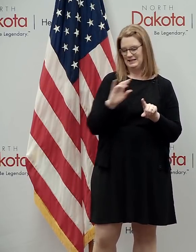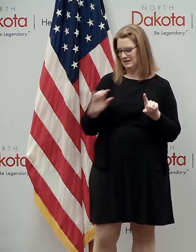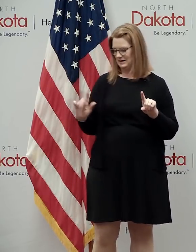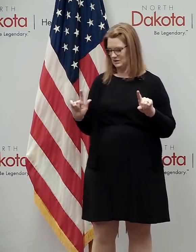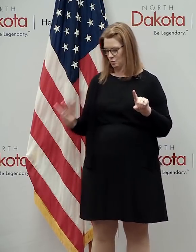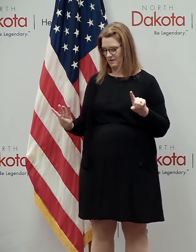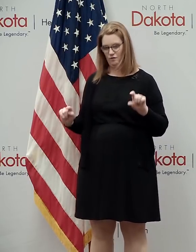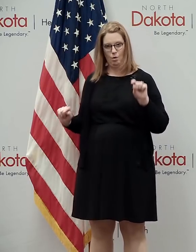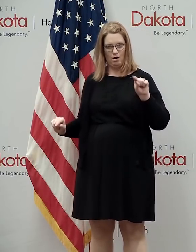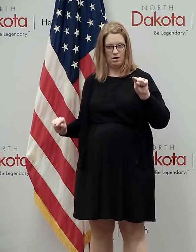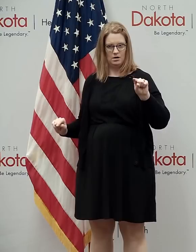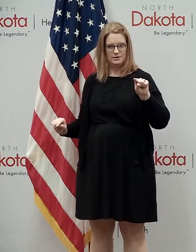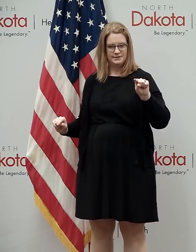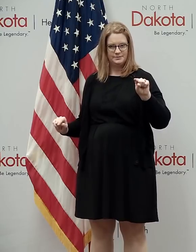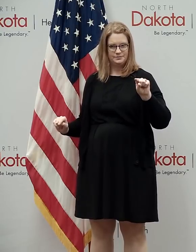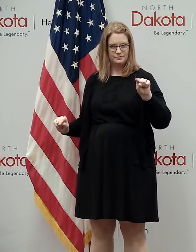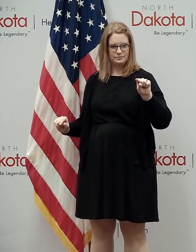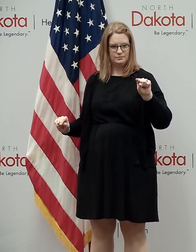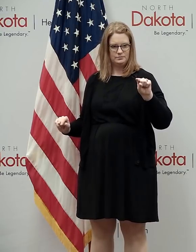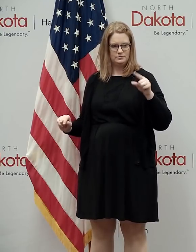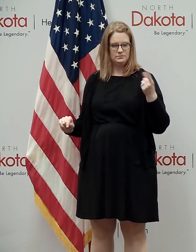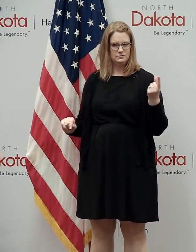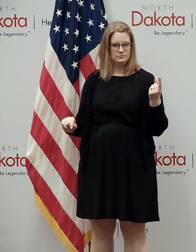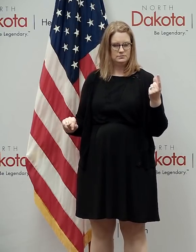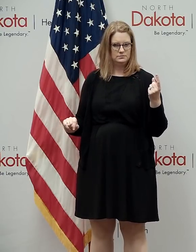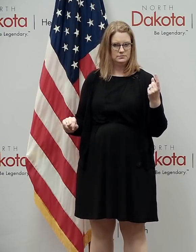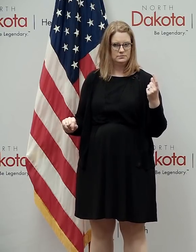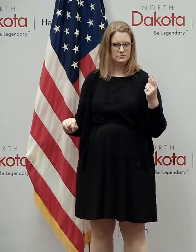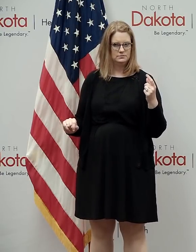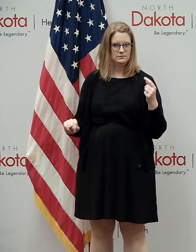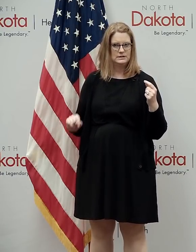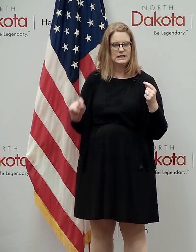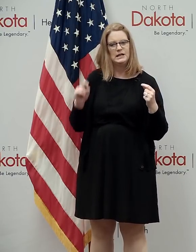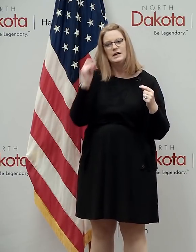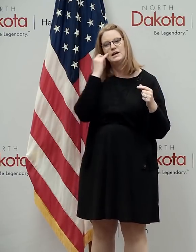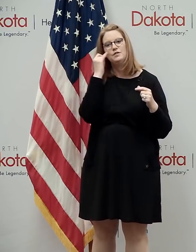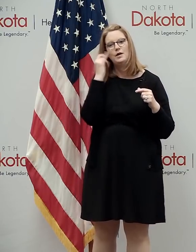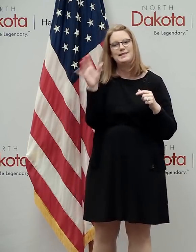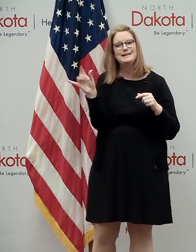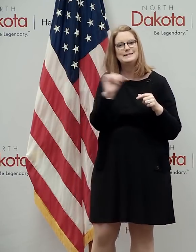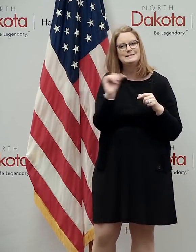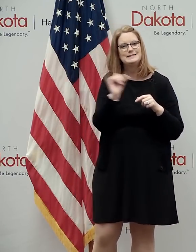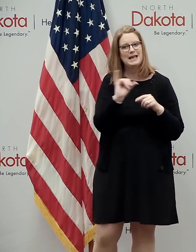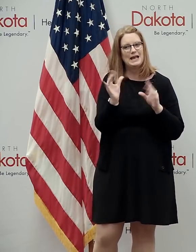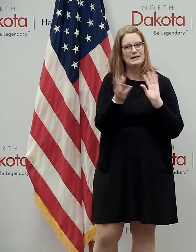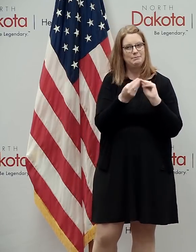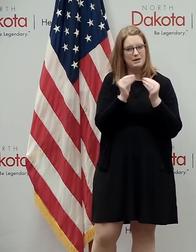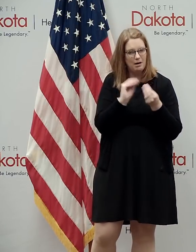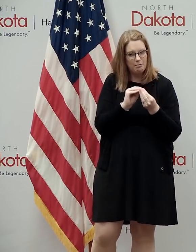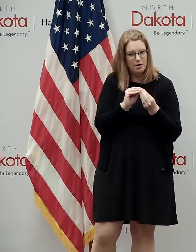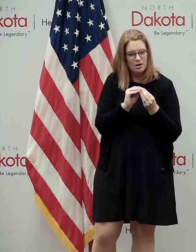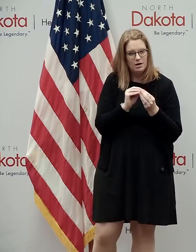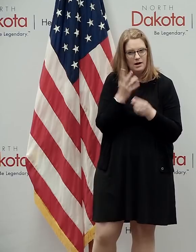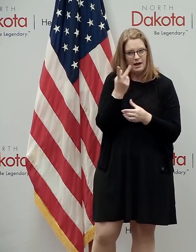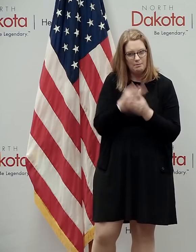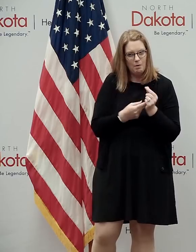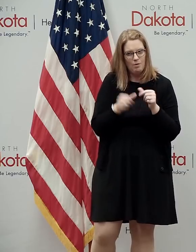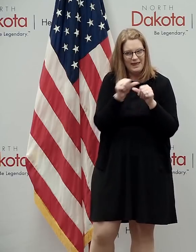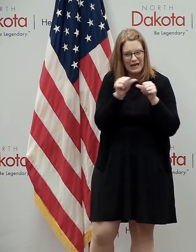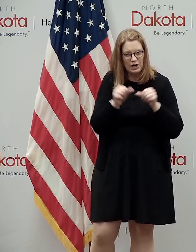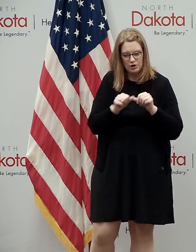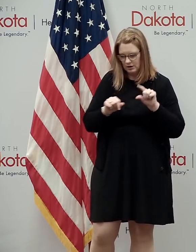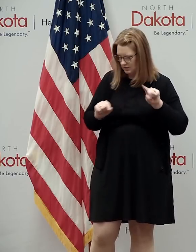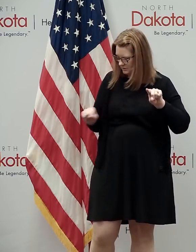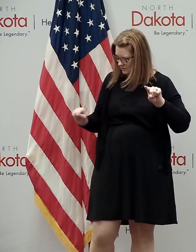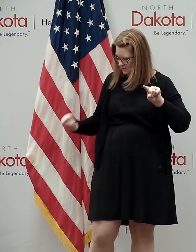then if you had the same equal number of prevalence in both both those metro areas,